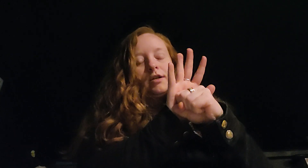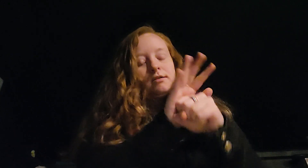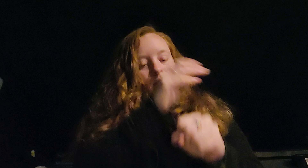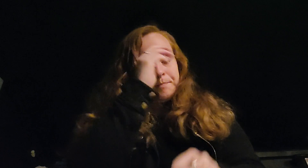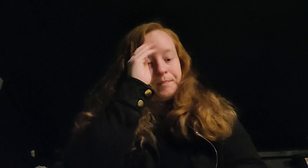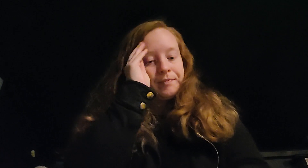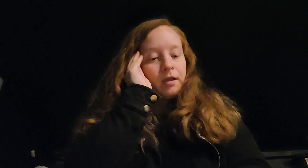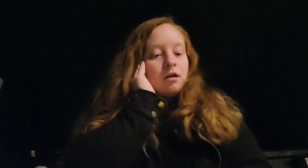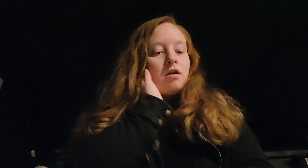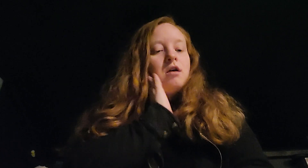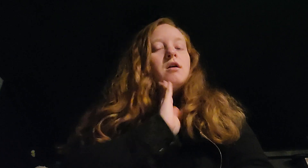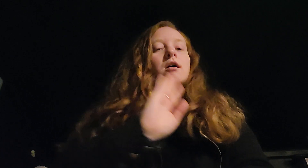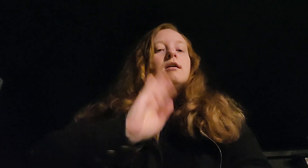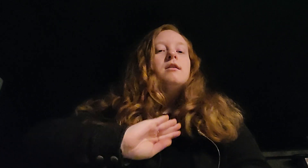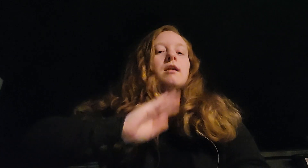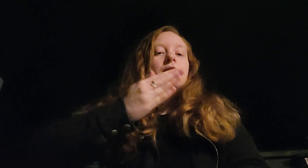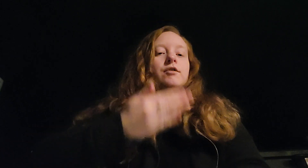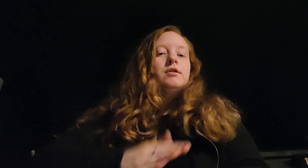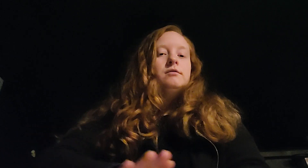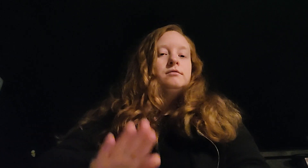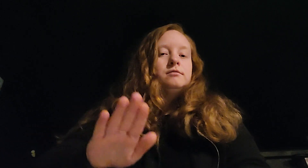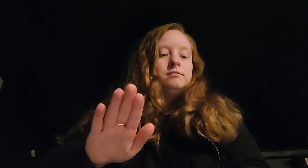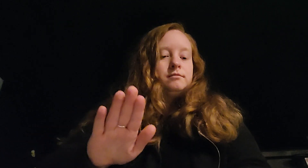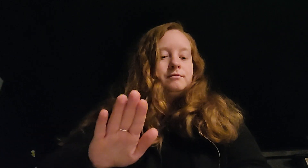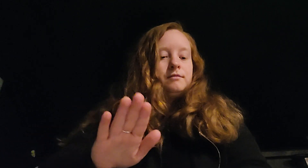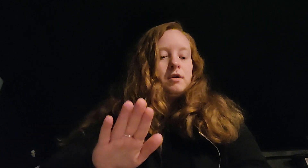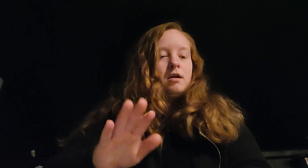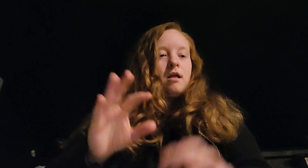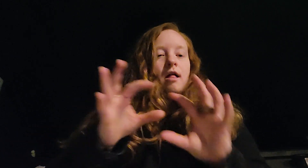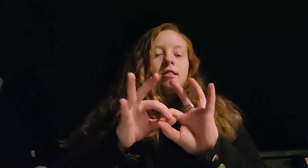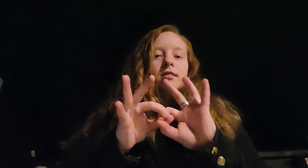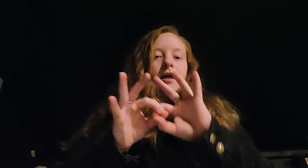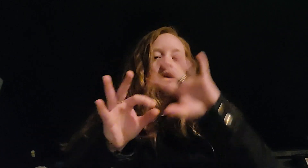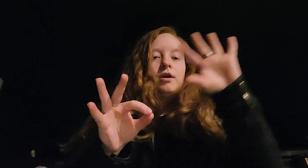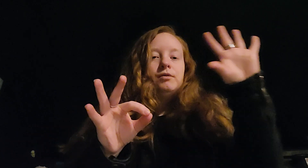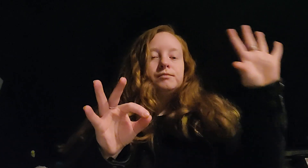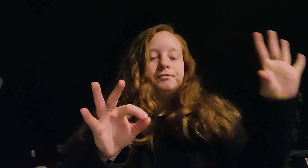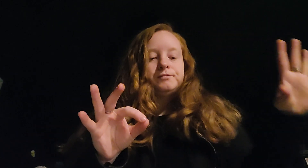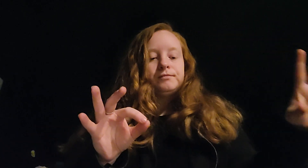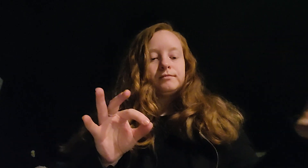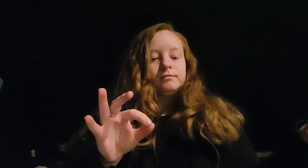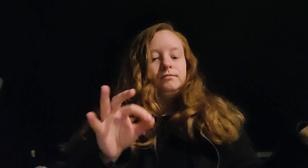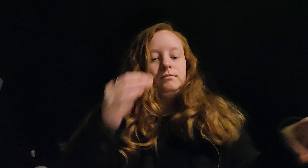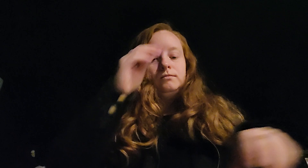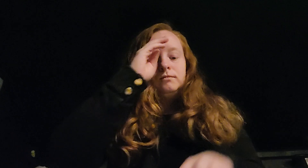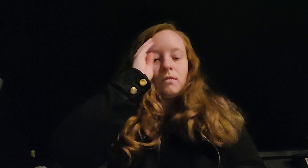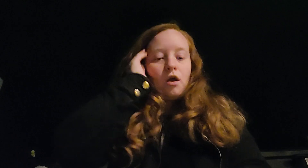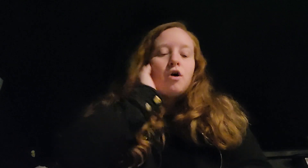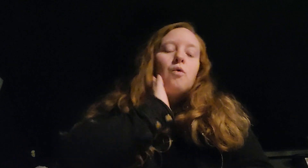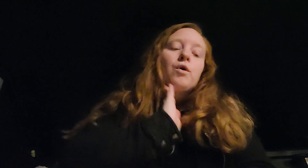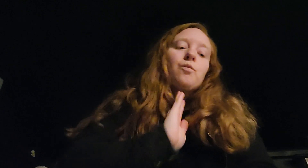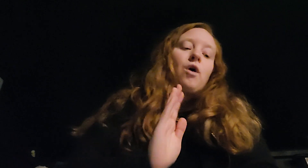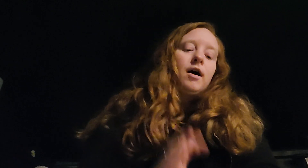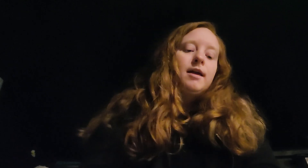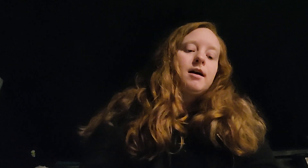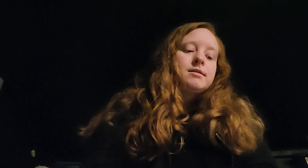wrist. Never let go. We're walking a